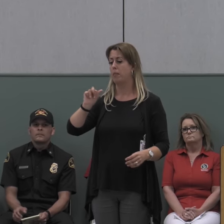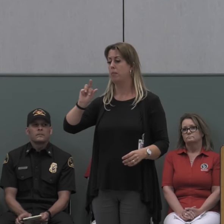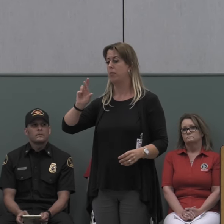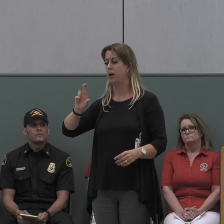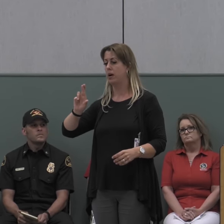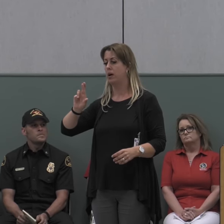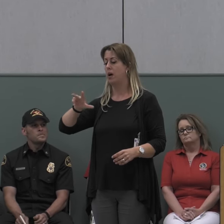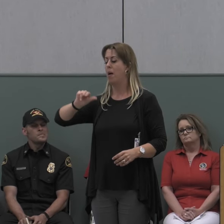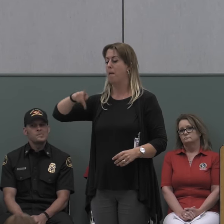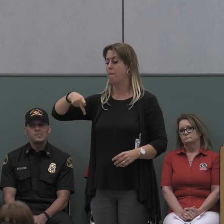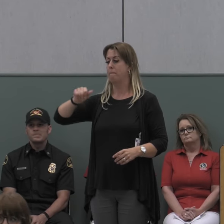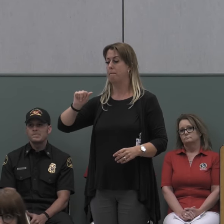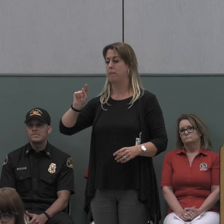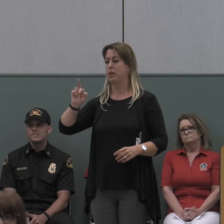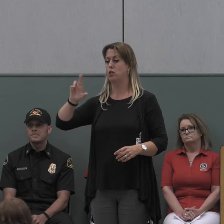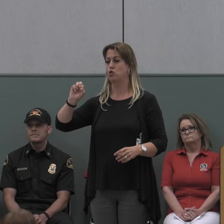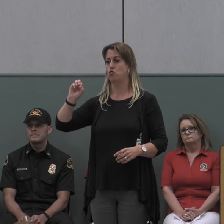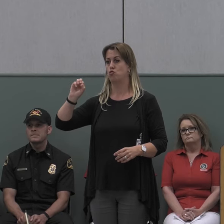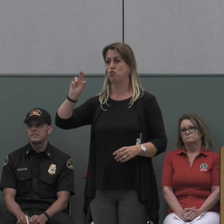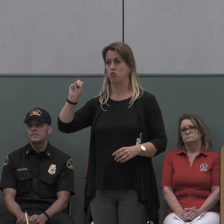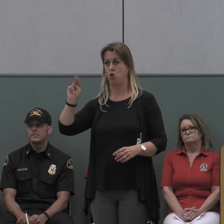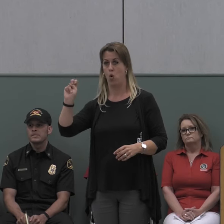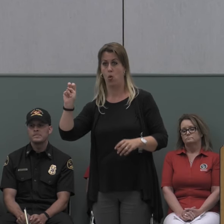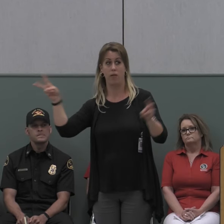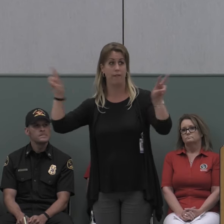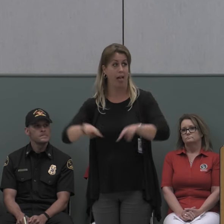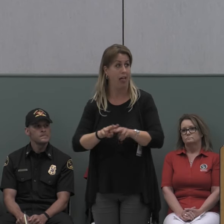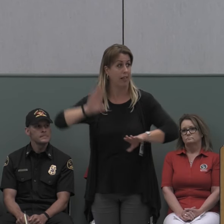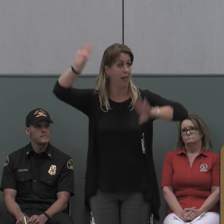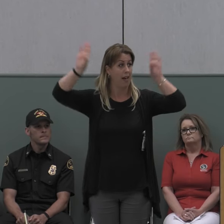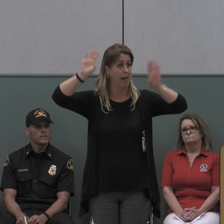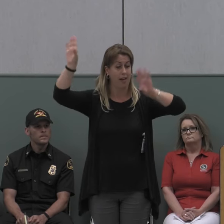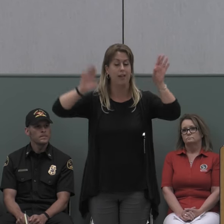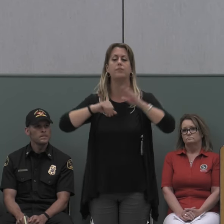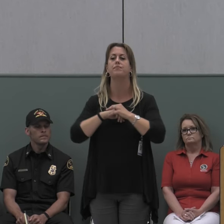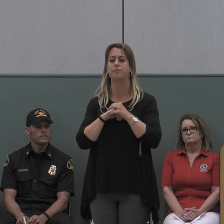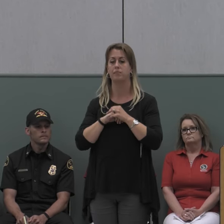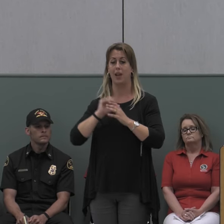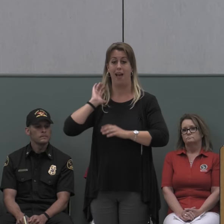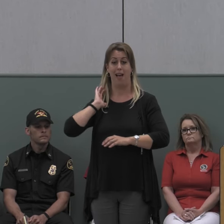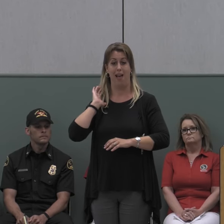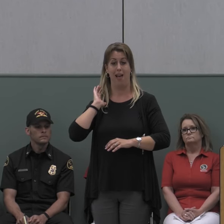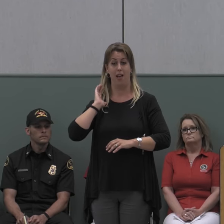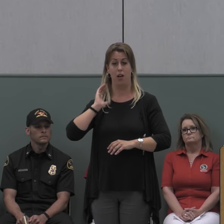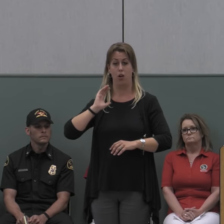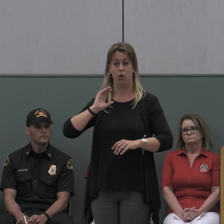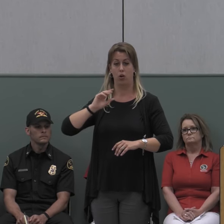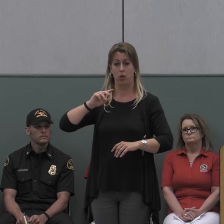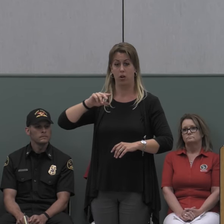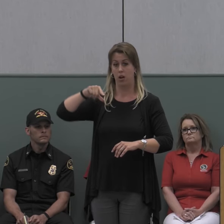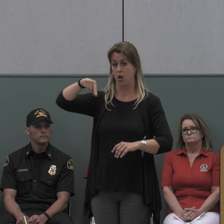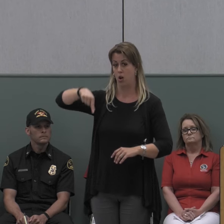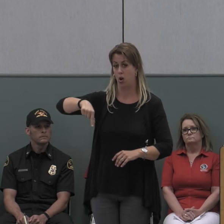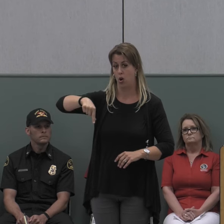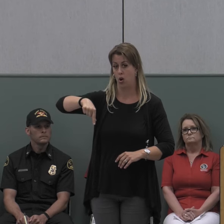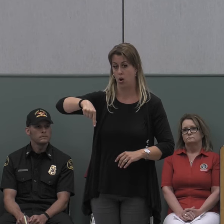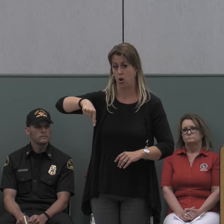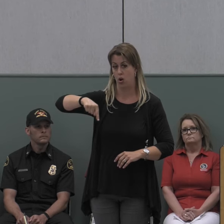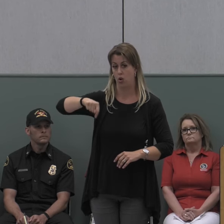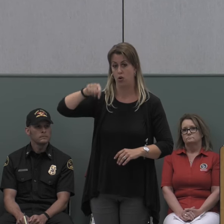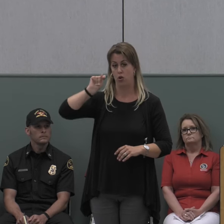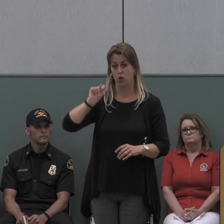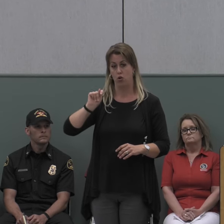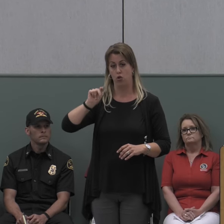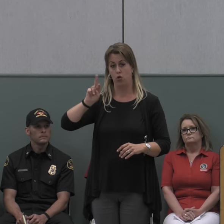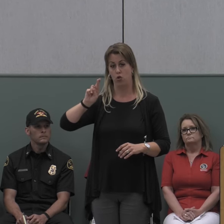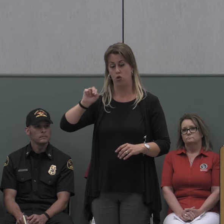okay, good, a lot of folks. Good to see you coming out. Our priority since this event happened has